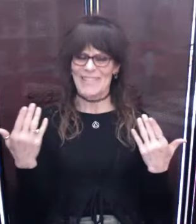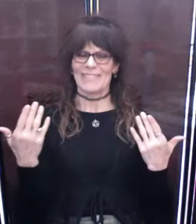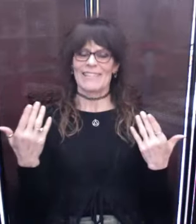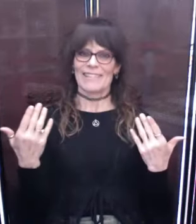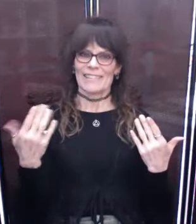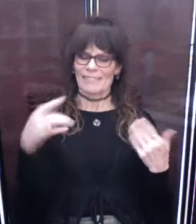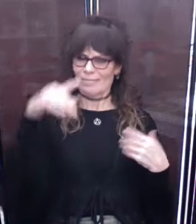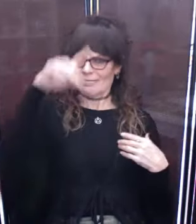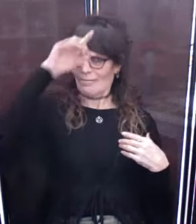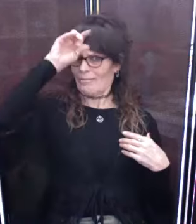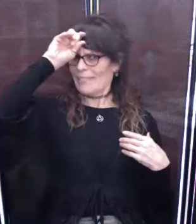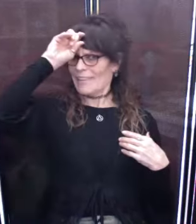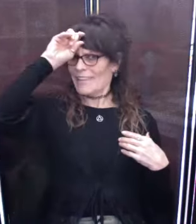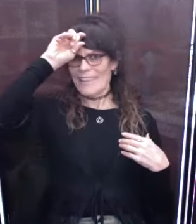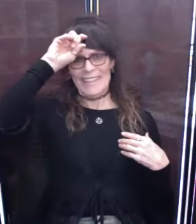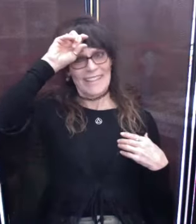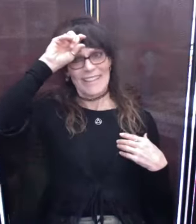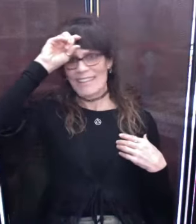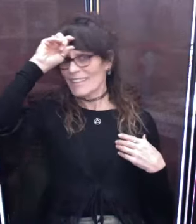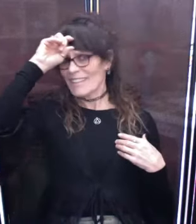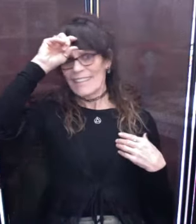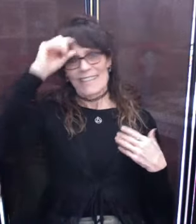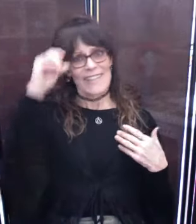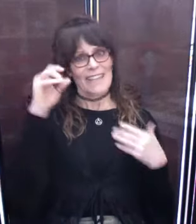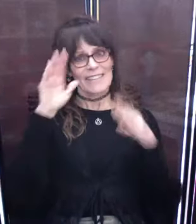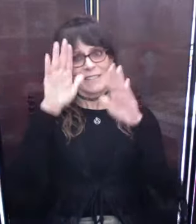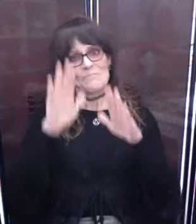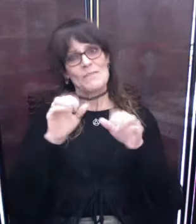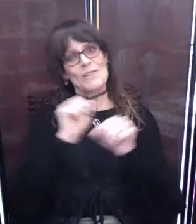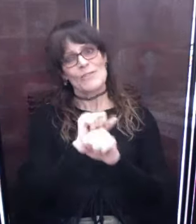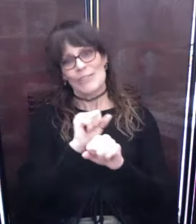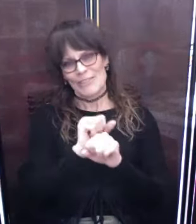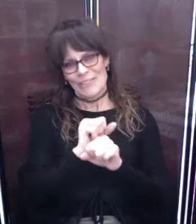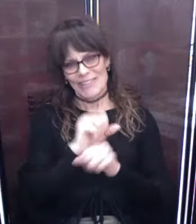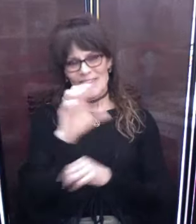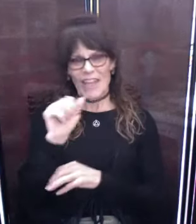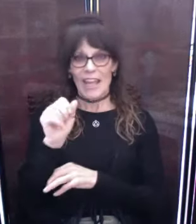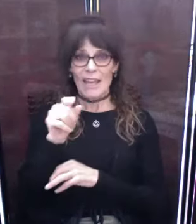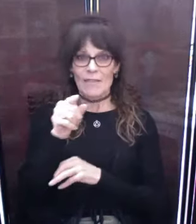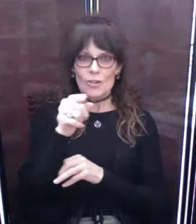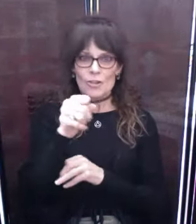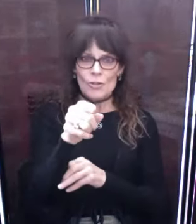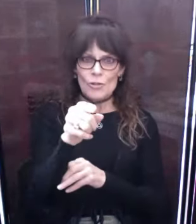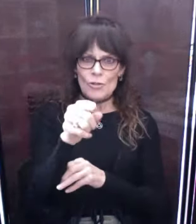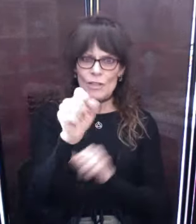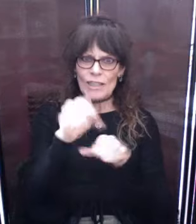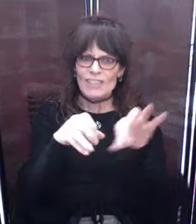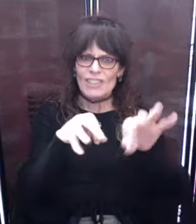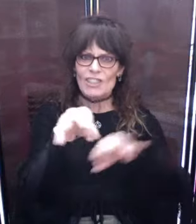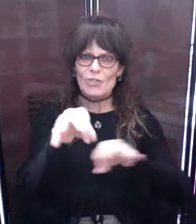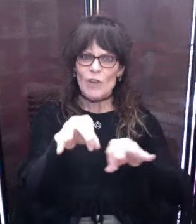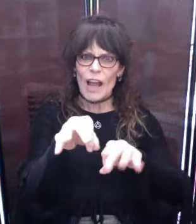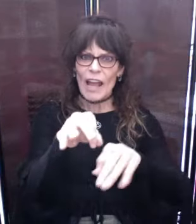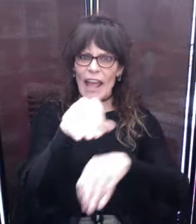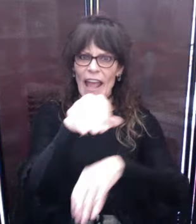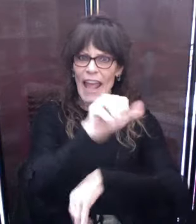And that right there that's the miracle of AA. That you can describe point A while you're showing